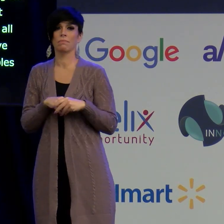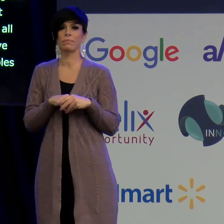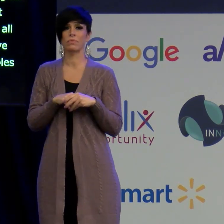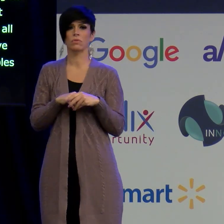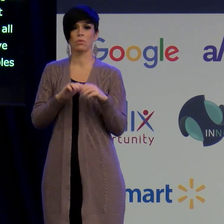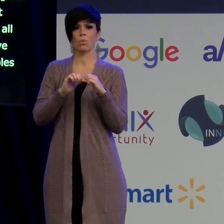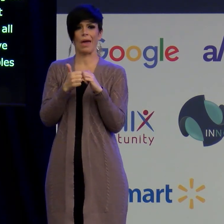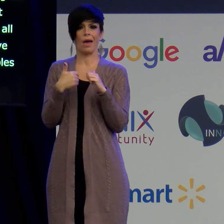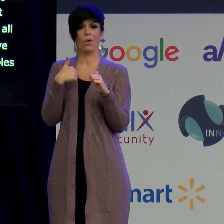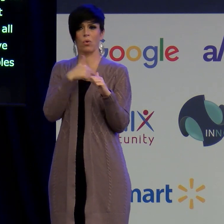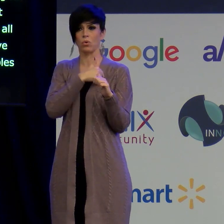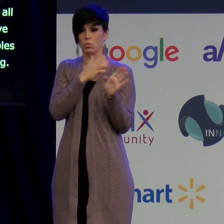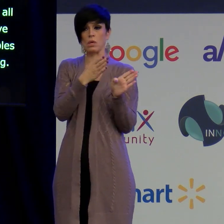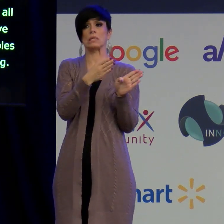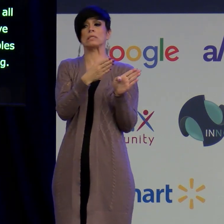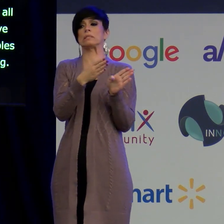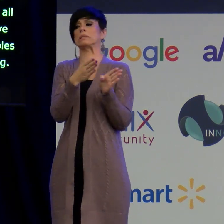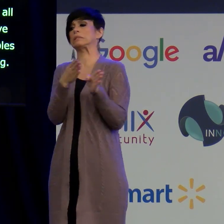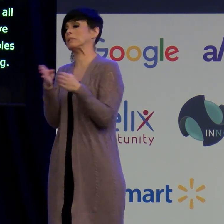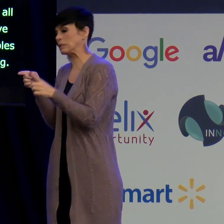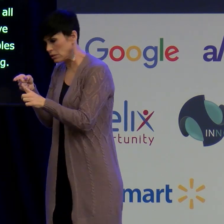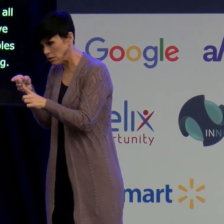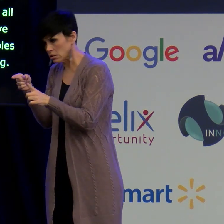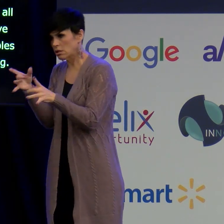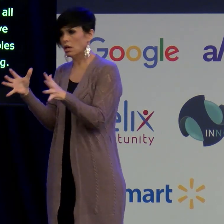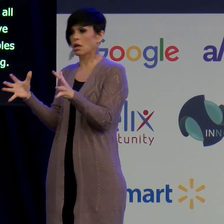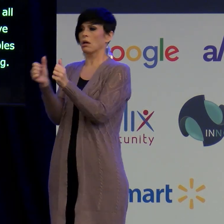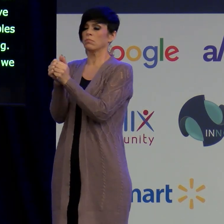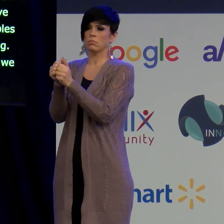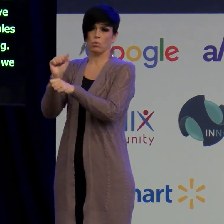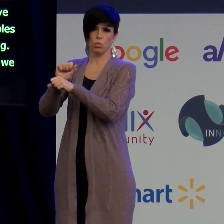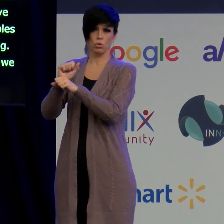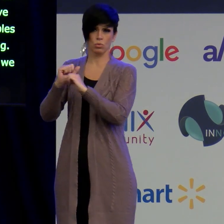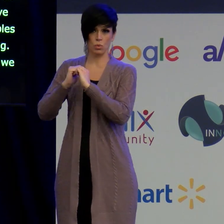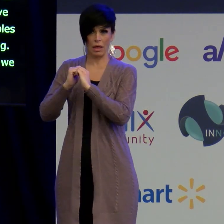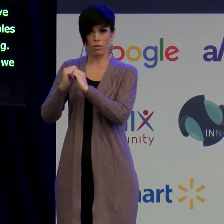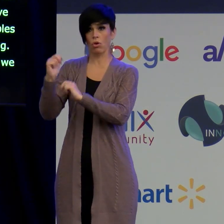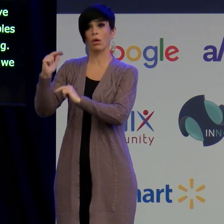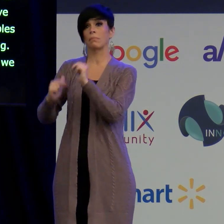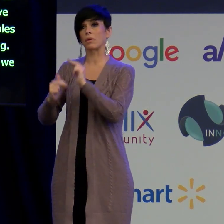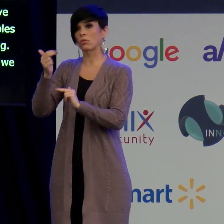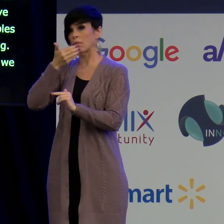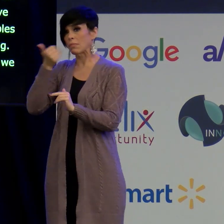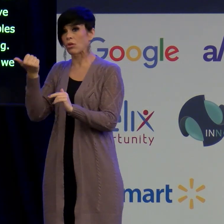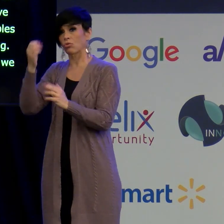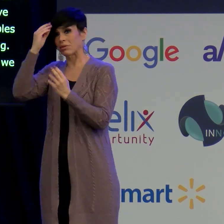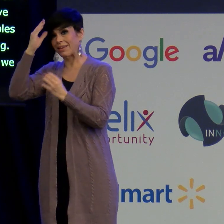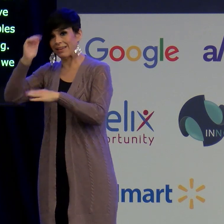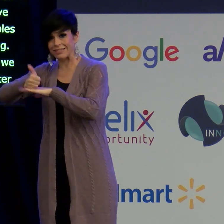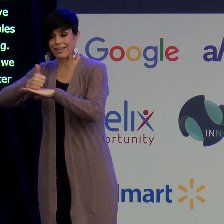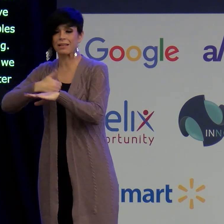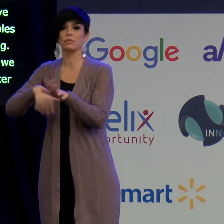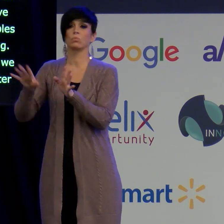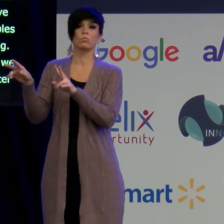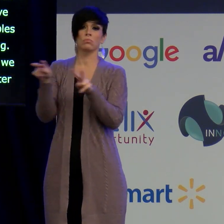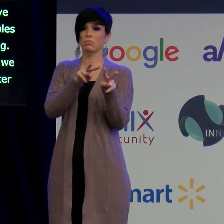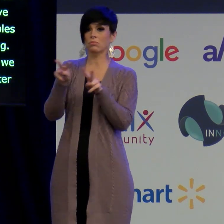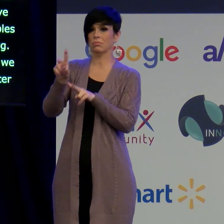How we lean into this moment, how we work together, how we build the better data sets, engage the disability